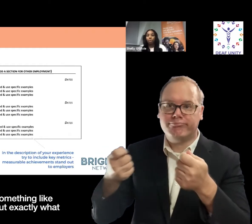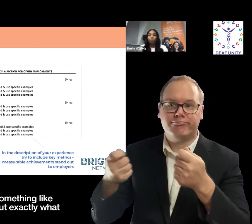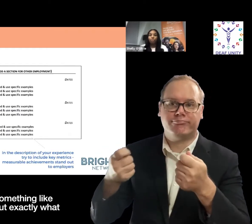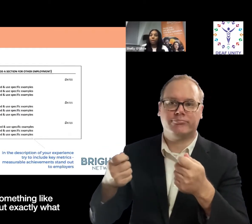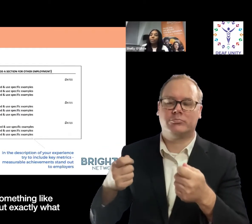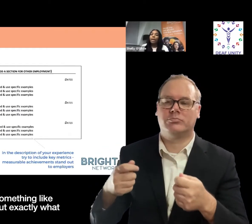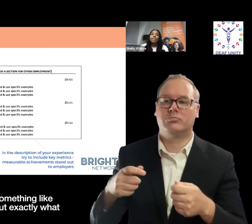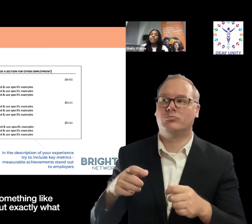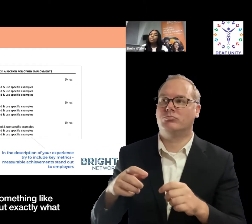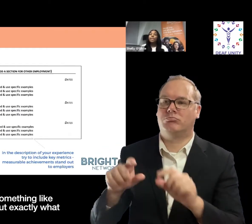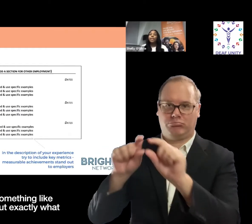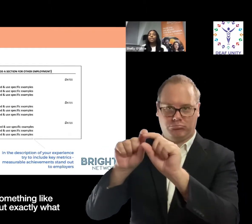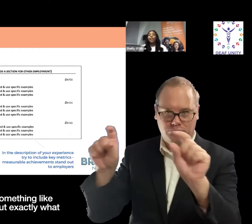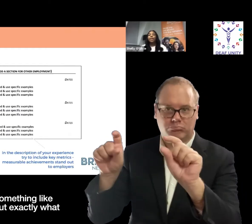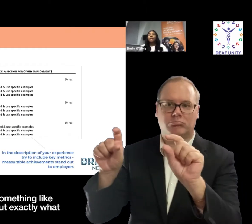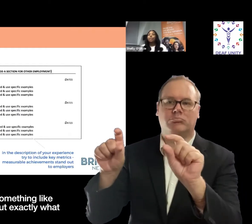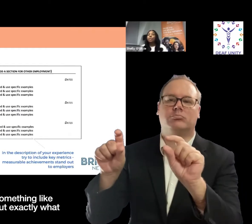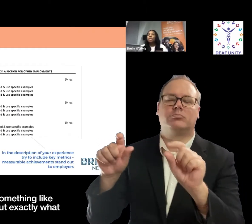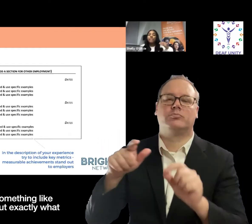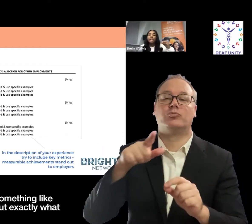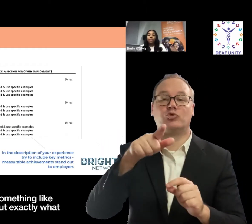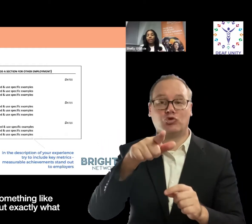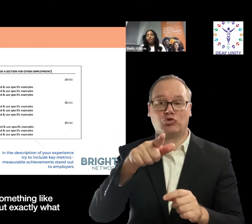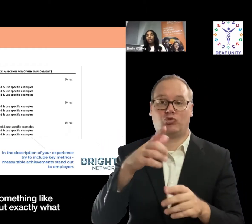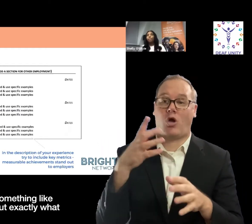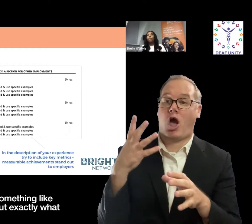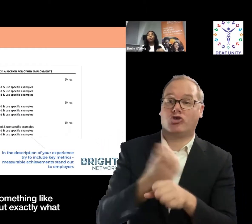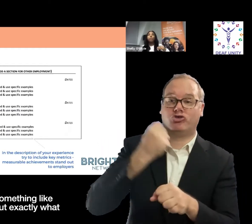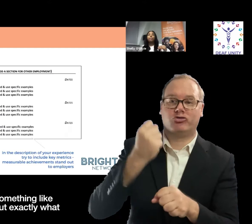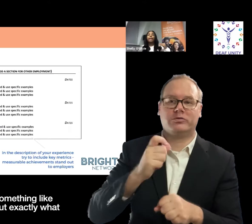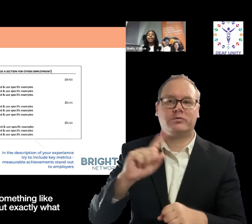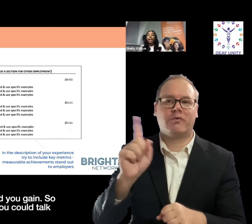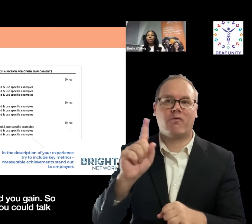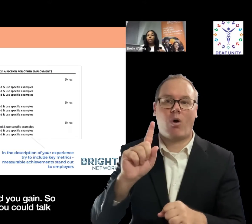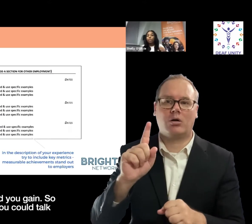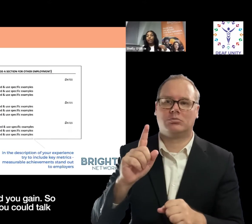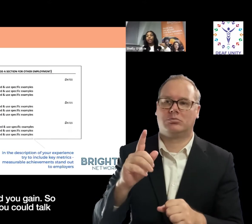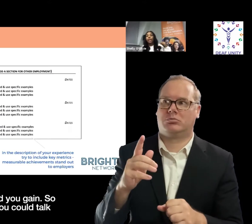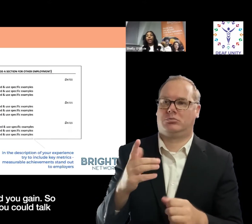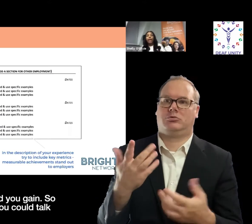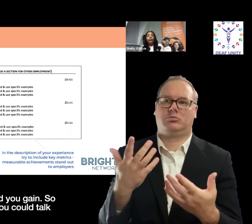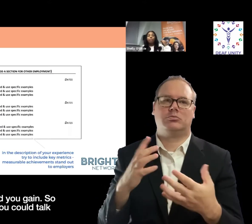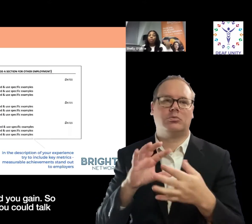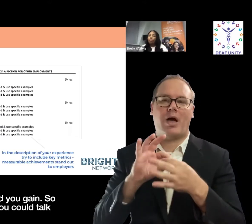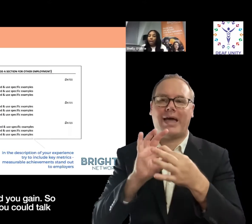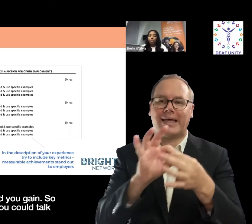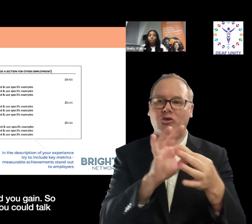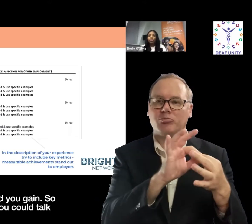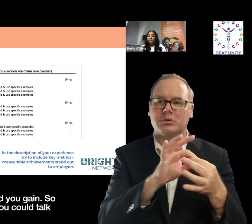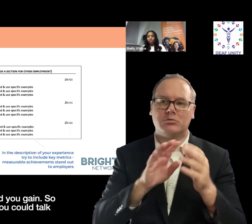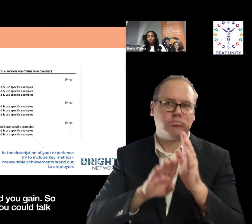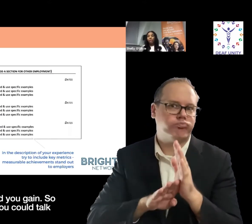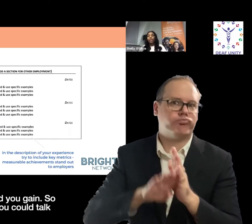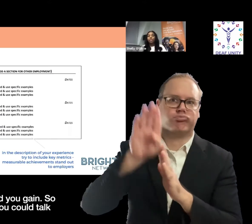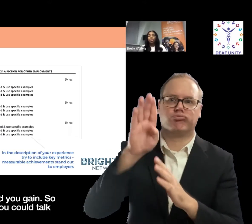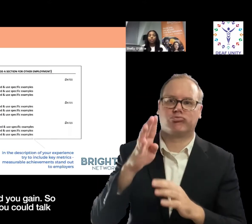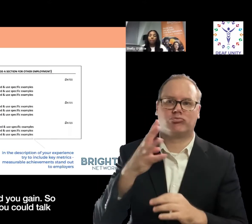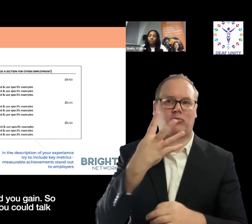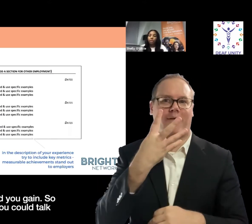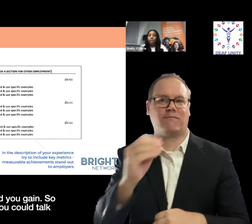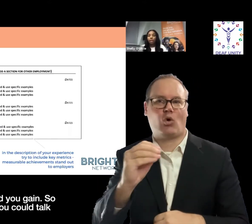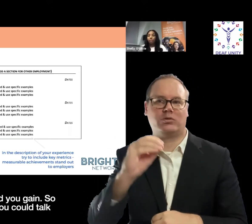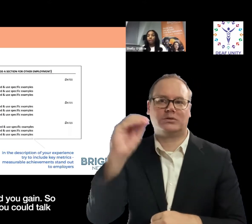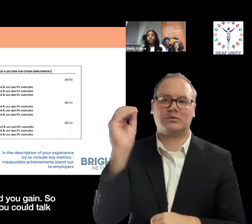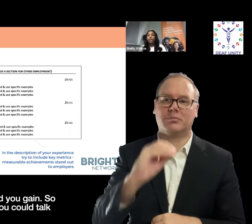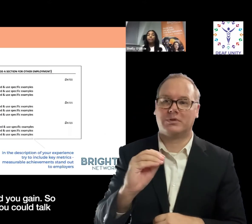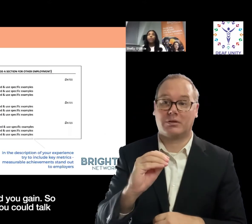main profile. Something like that. Use specific examples, talk about exactly what you did, and from that, what skills did you gain? So